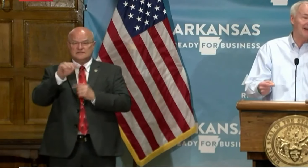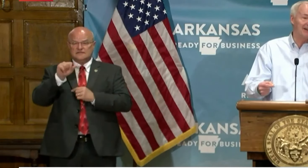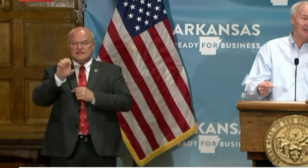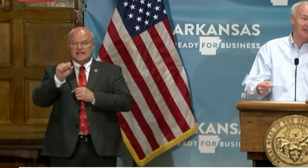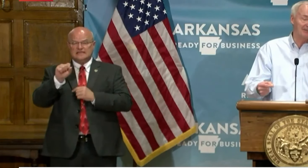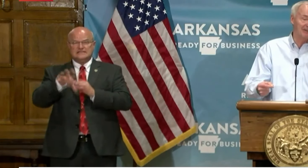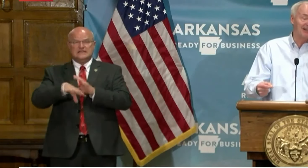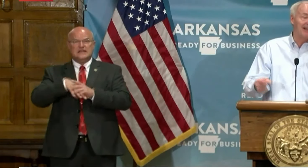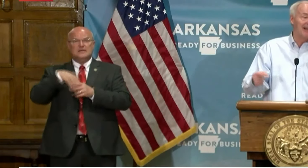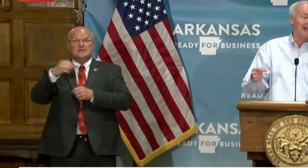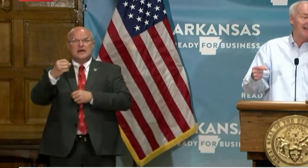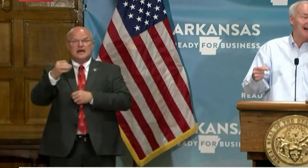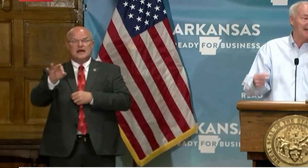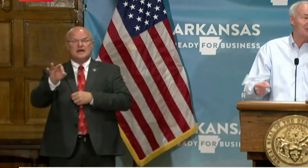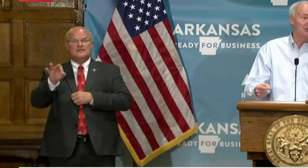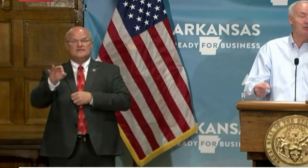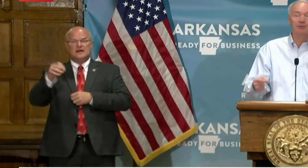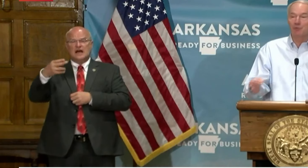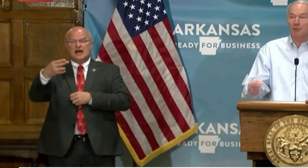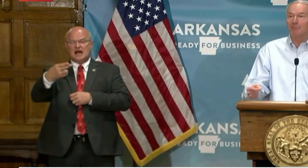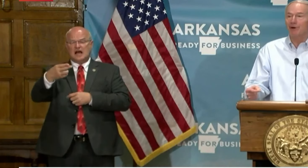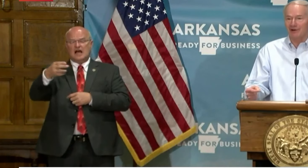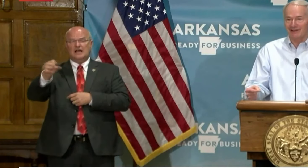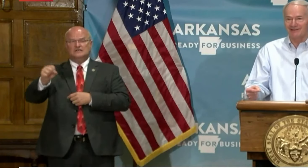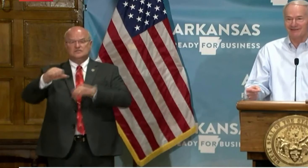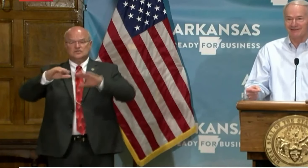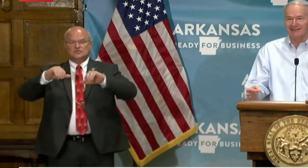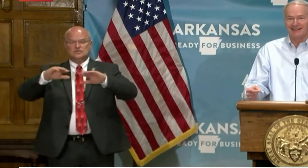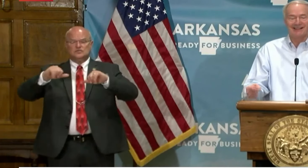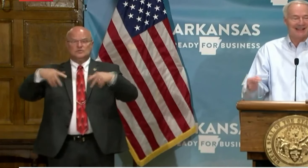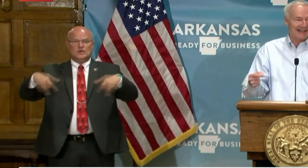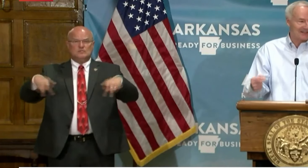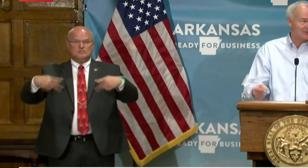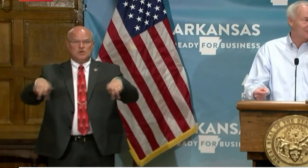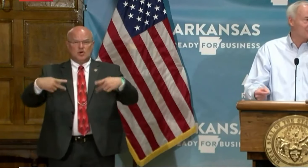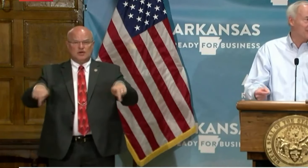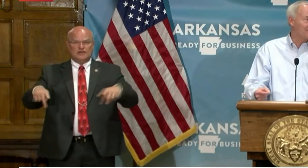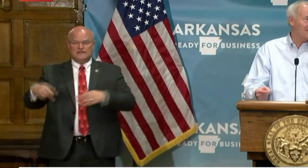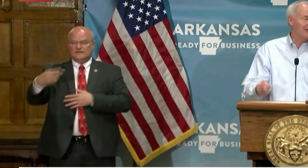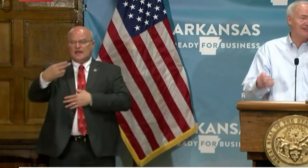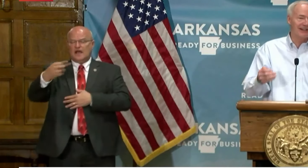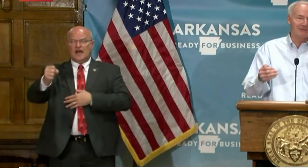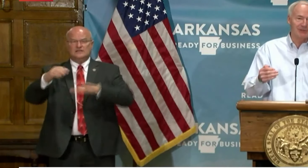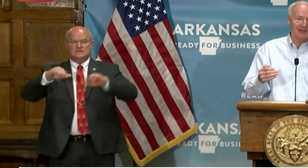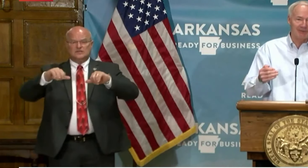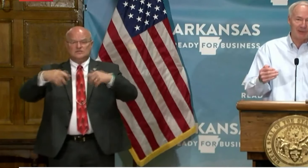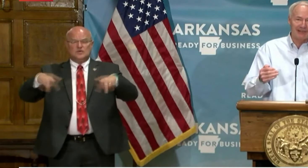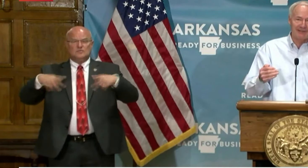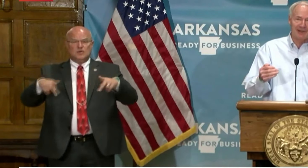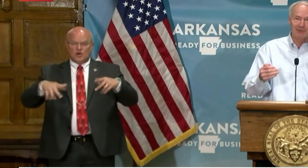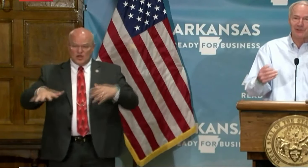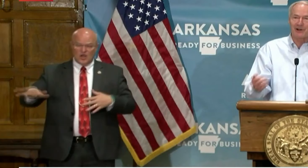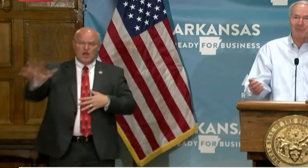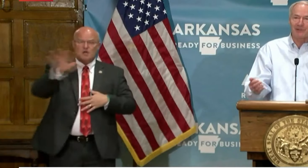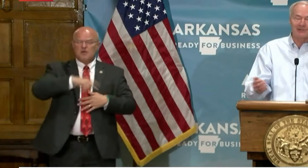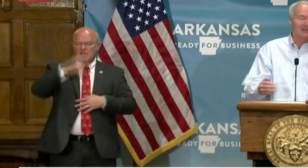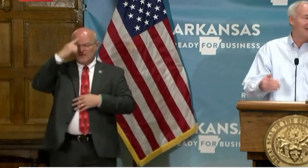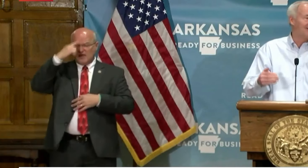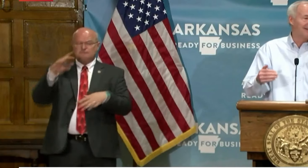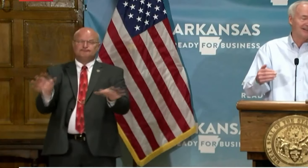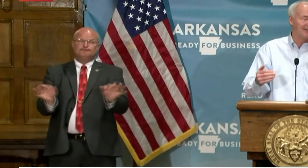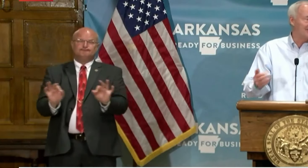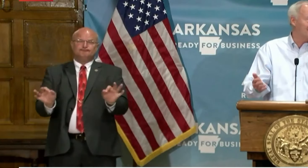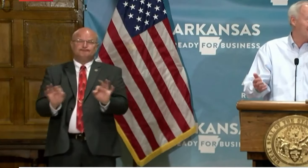coming out of a high school swim party. A high school swim party that I'm sure everybody thought was